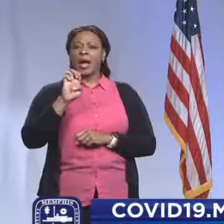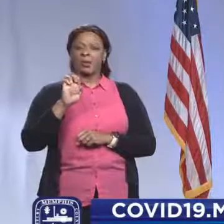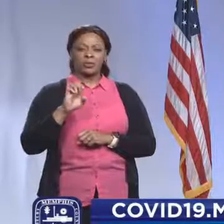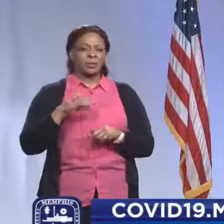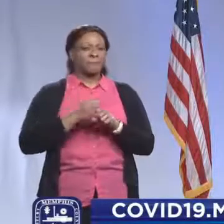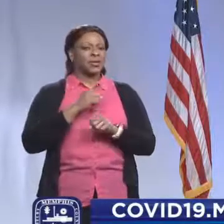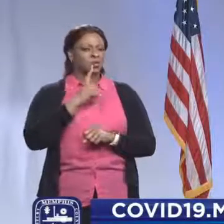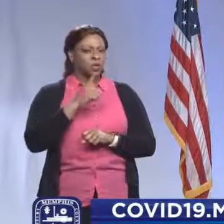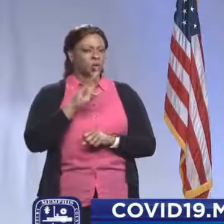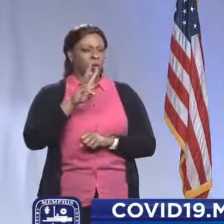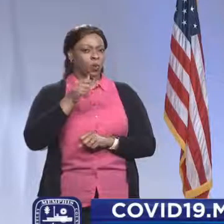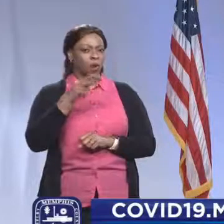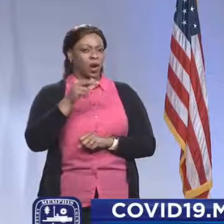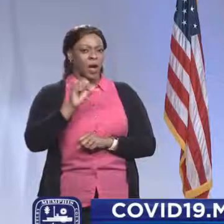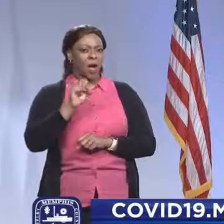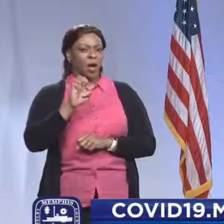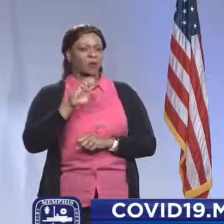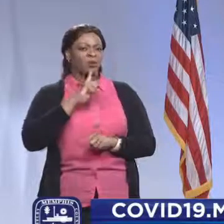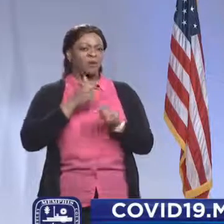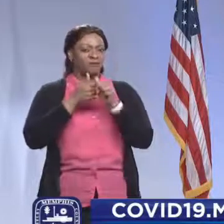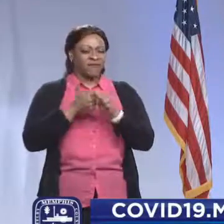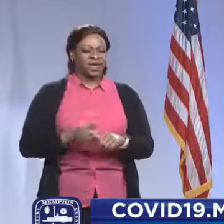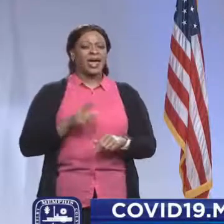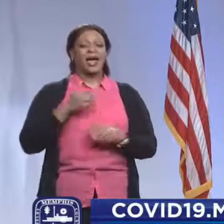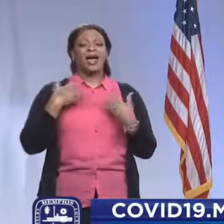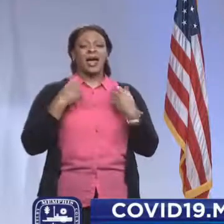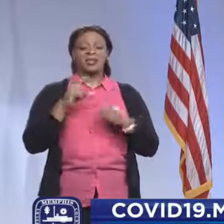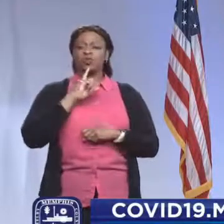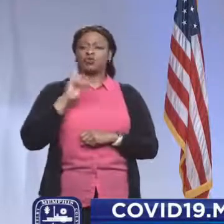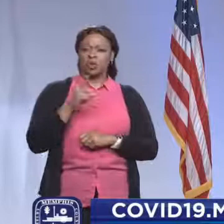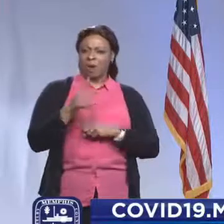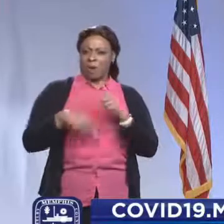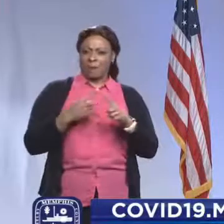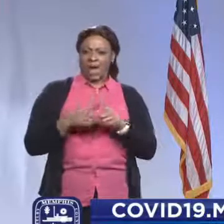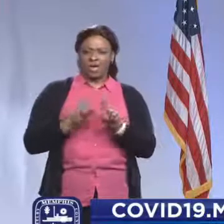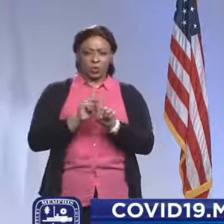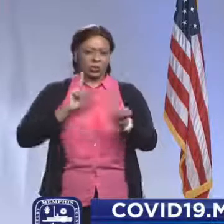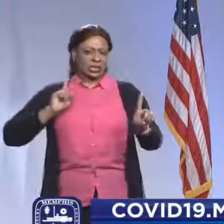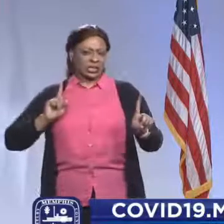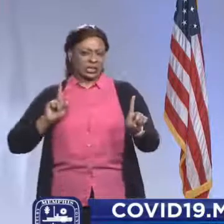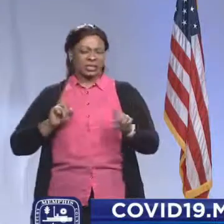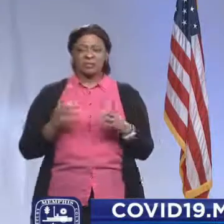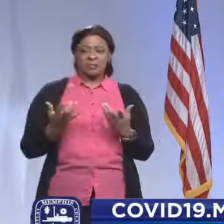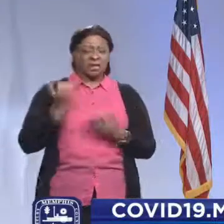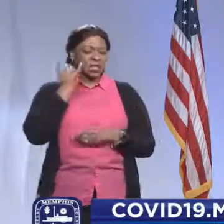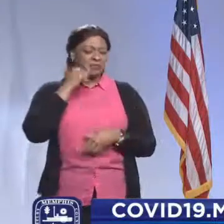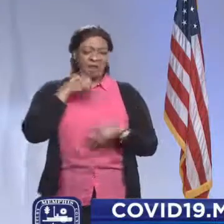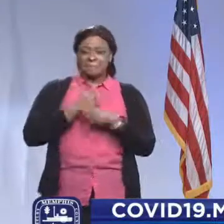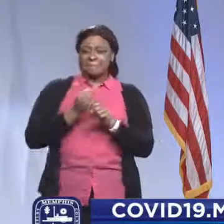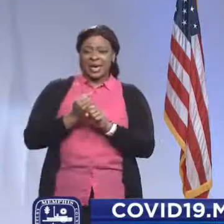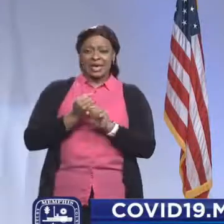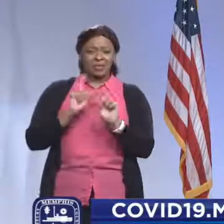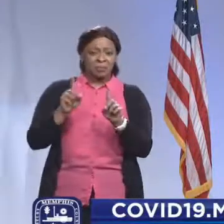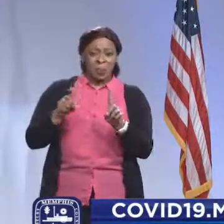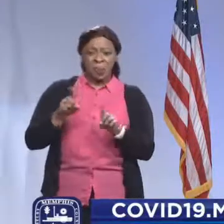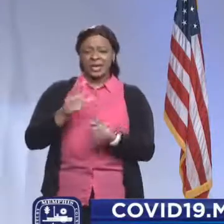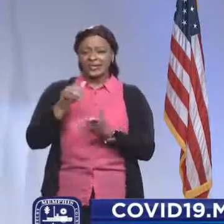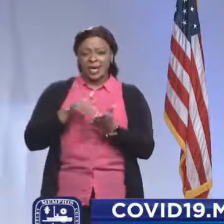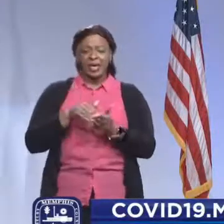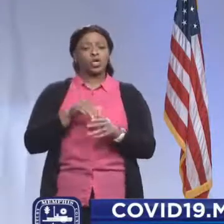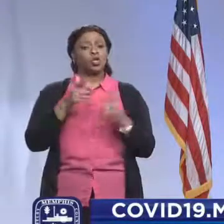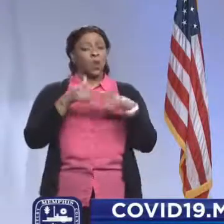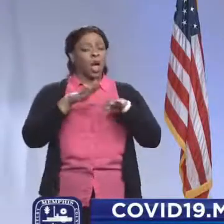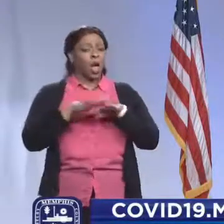ensuring that warehouses are following the health directive as it regards to social distancing? If you're not making sites, are you relying on